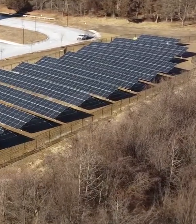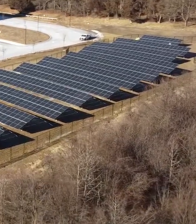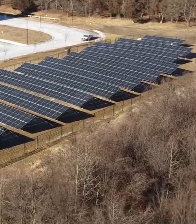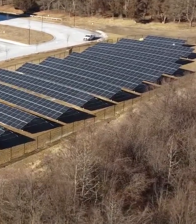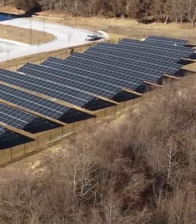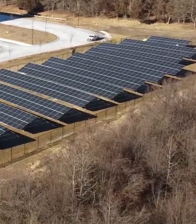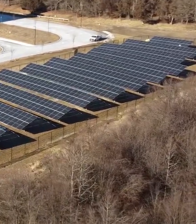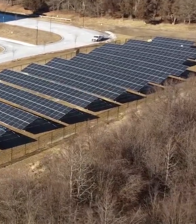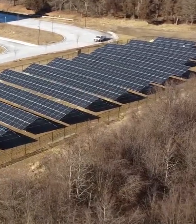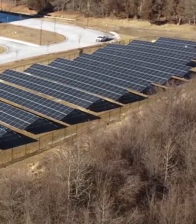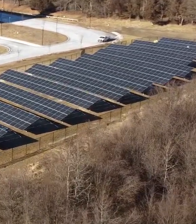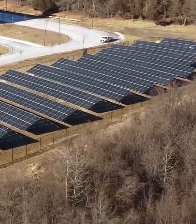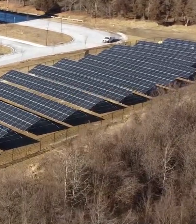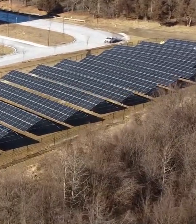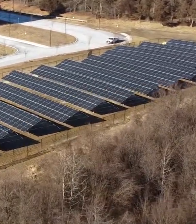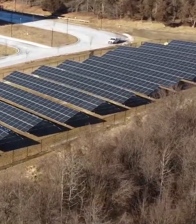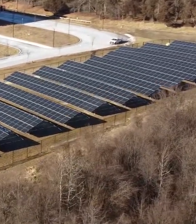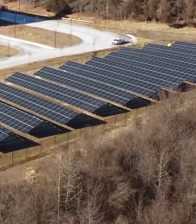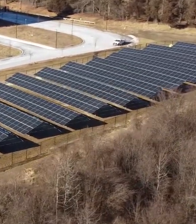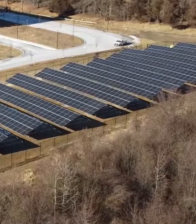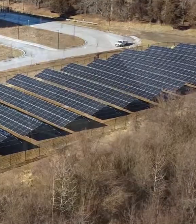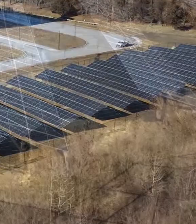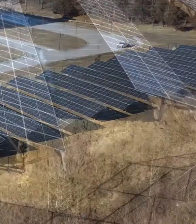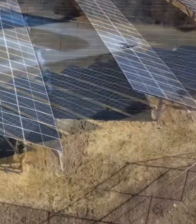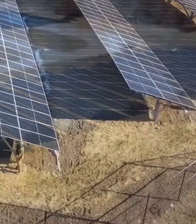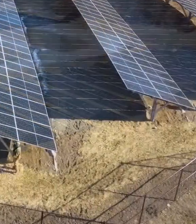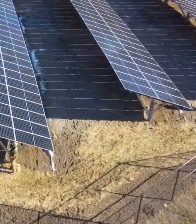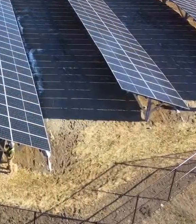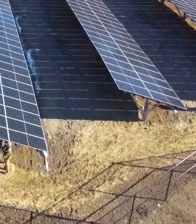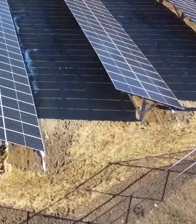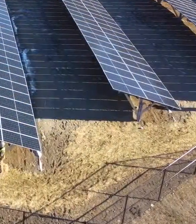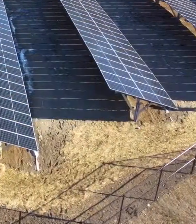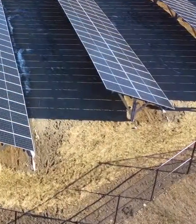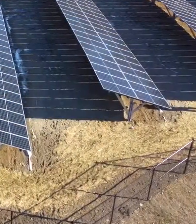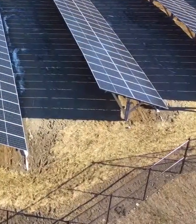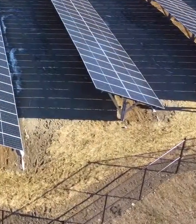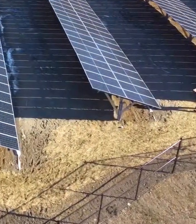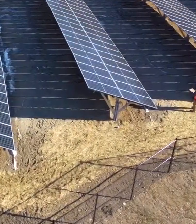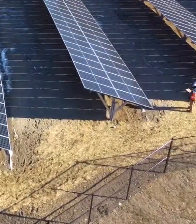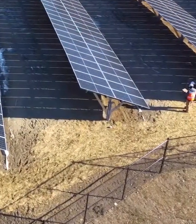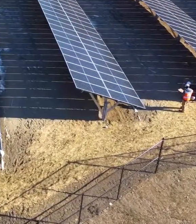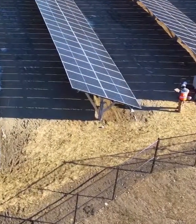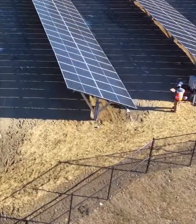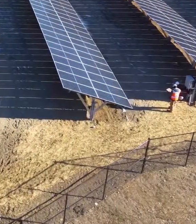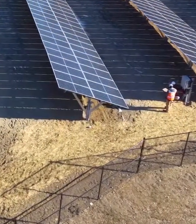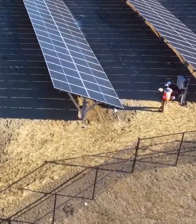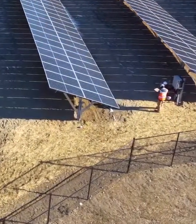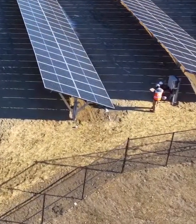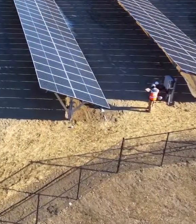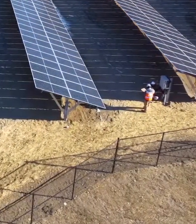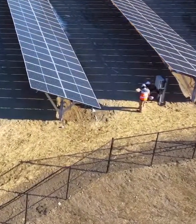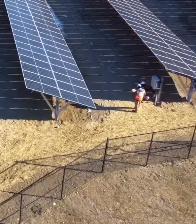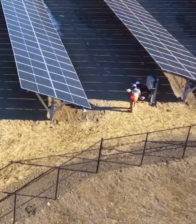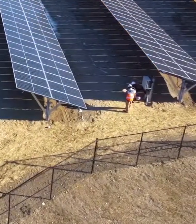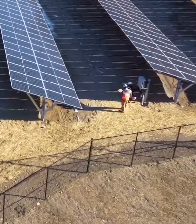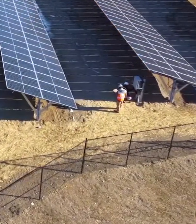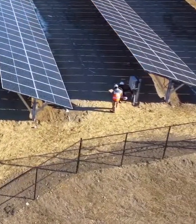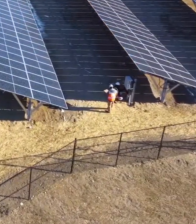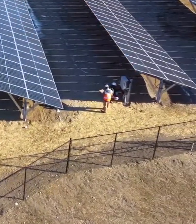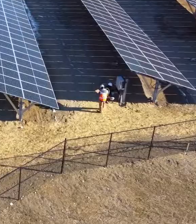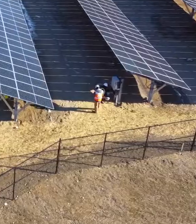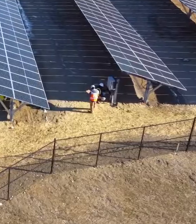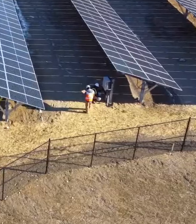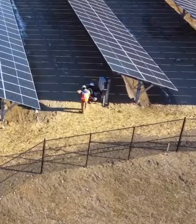Power Purchase Agreement is the largest of its kind in the state of Maryland. And through the PPA, CI